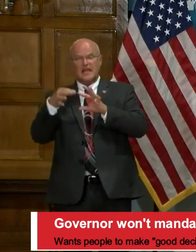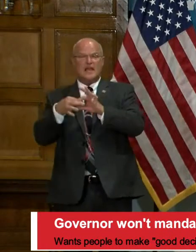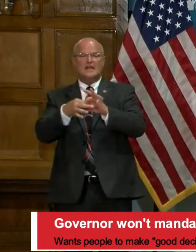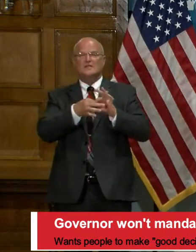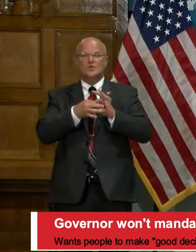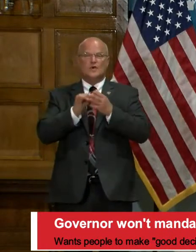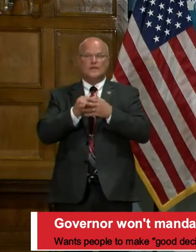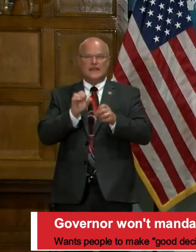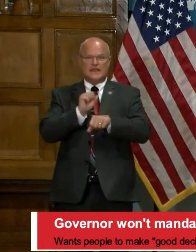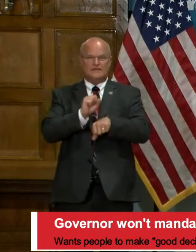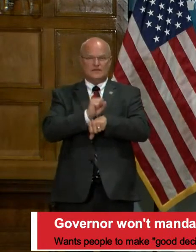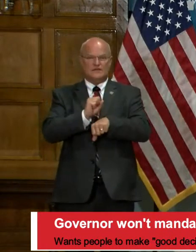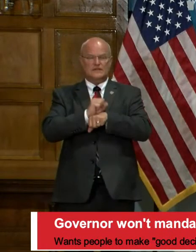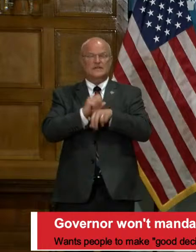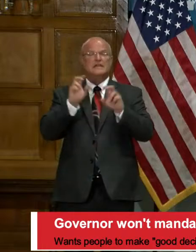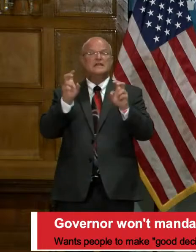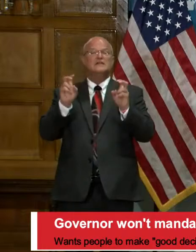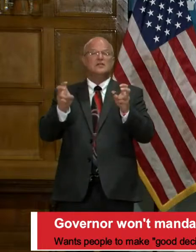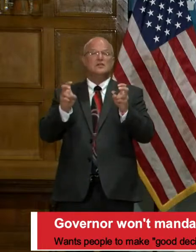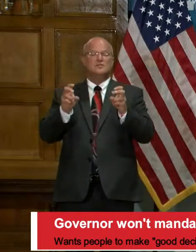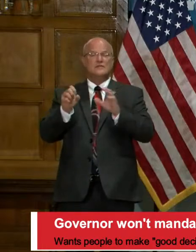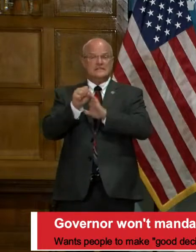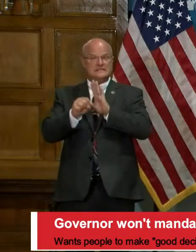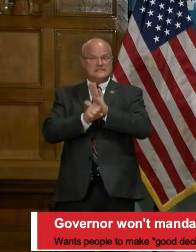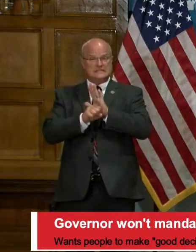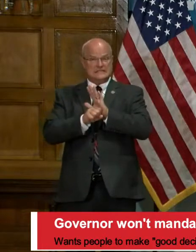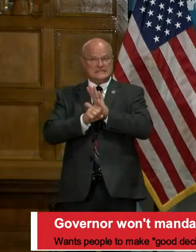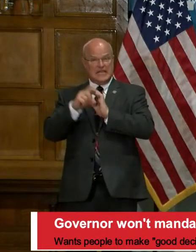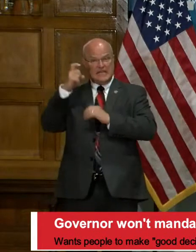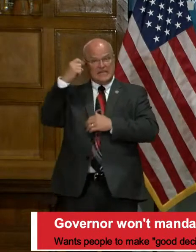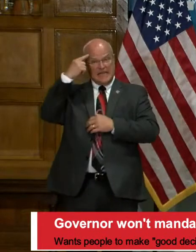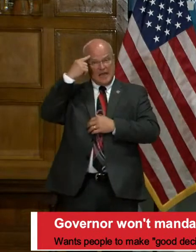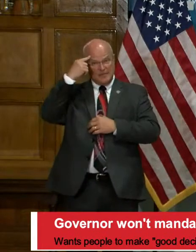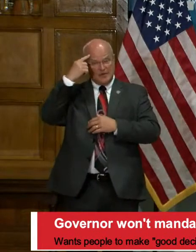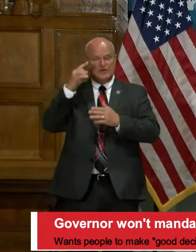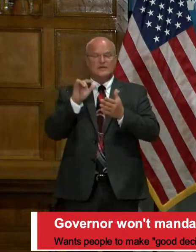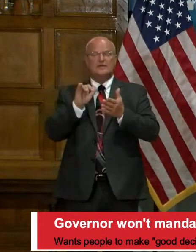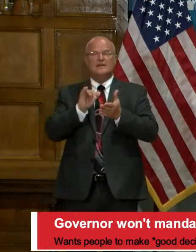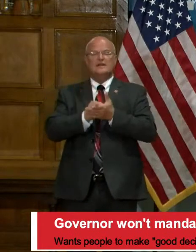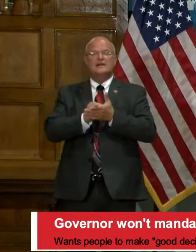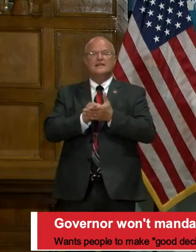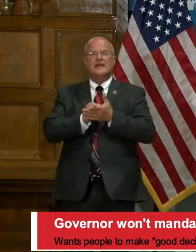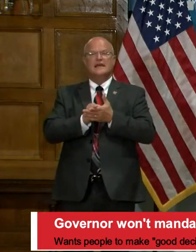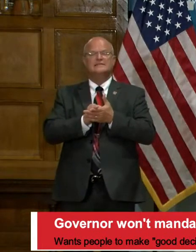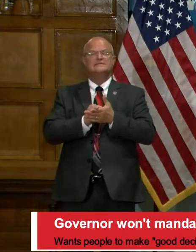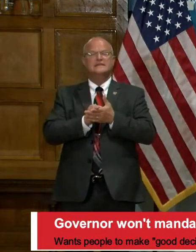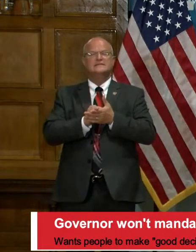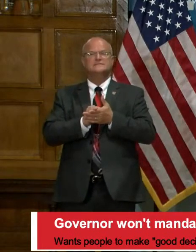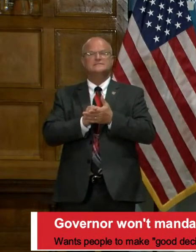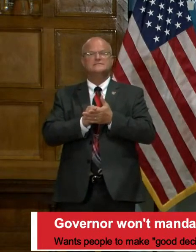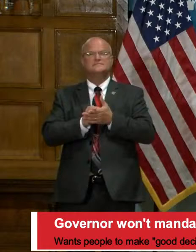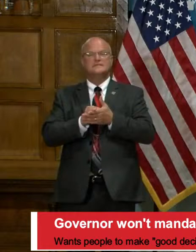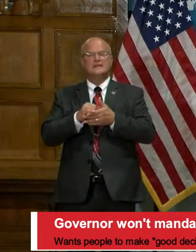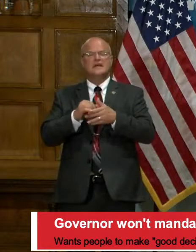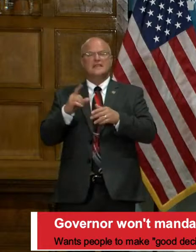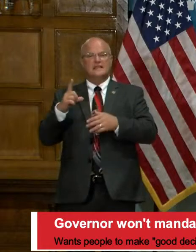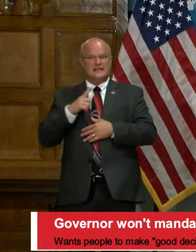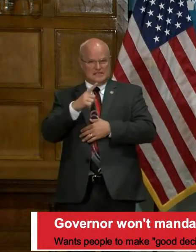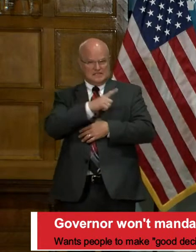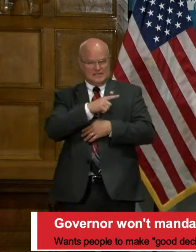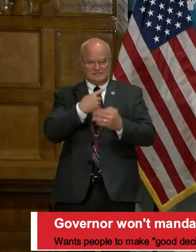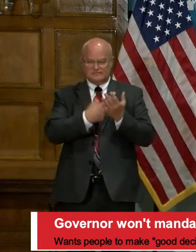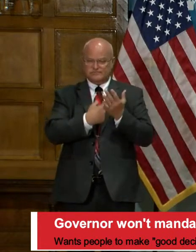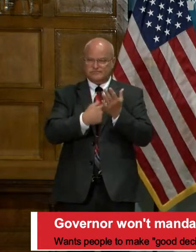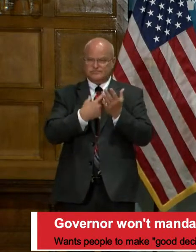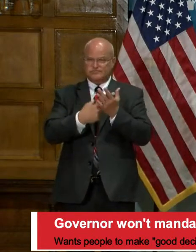coordinating that effort. In terms of the state capitol, that's a matter of General Assembly.